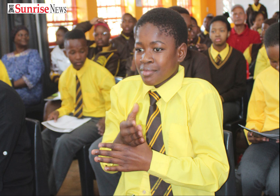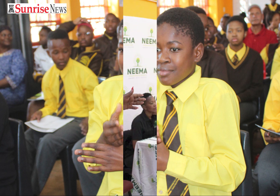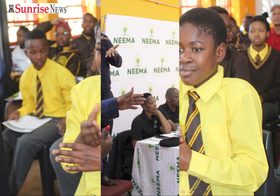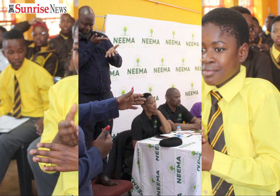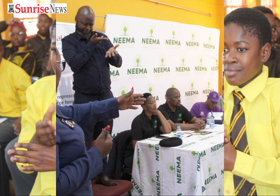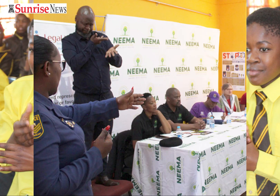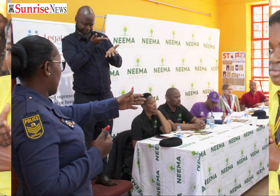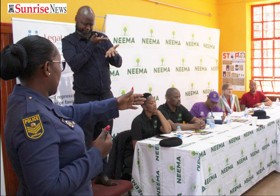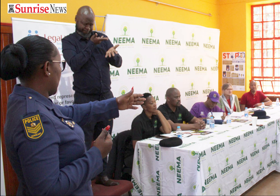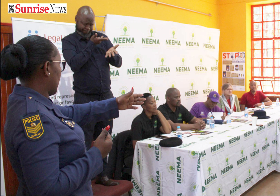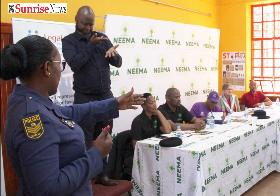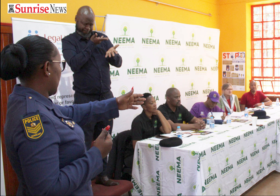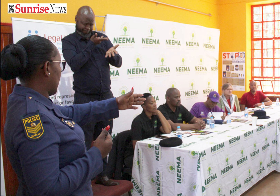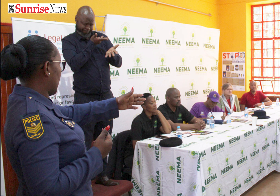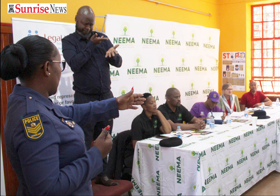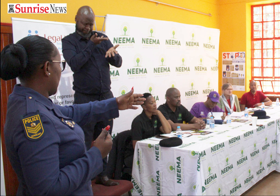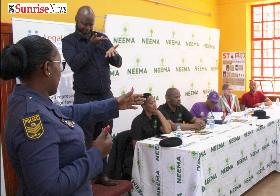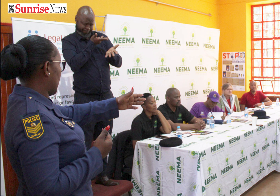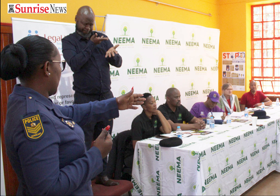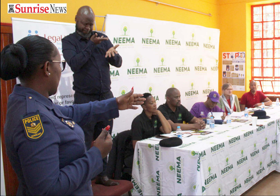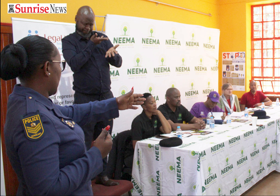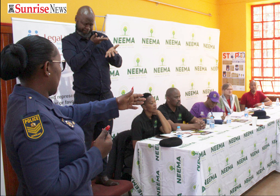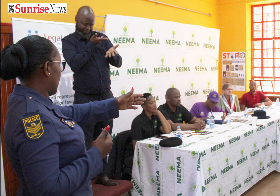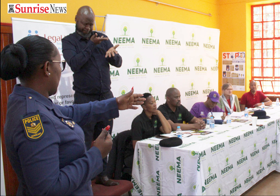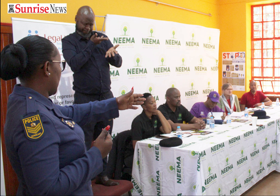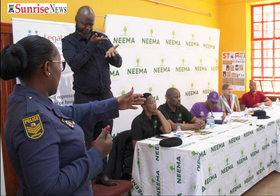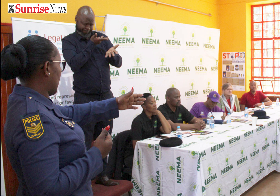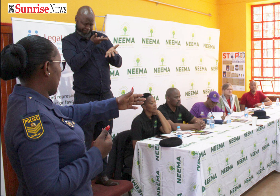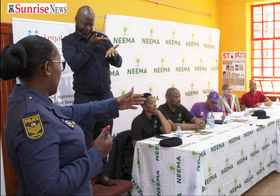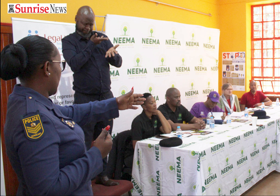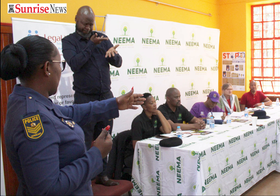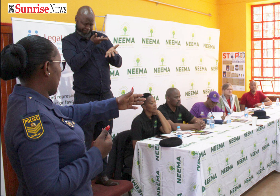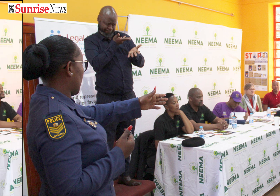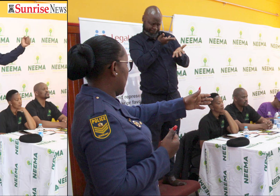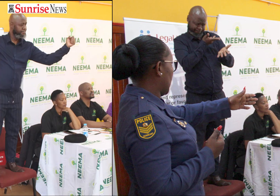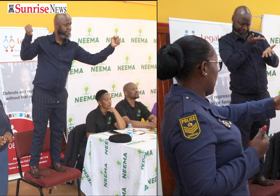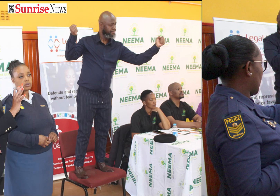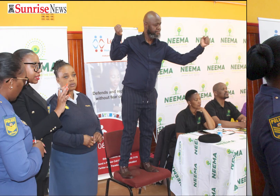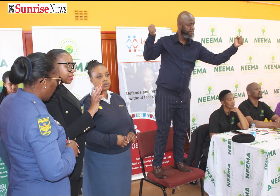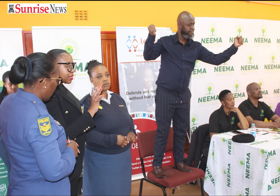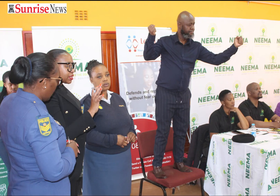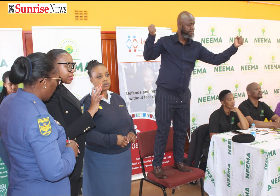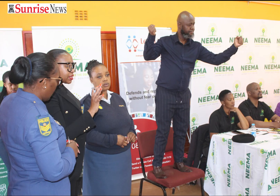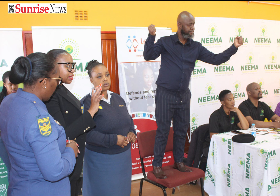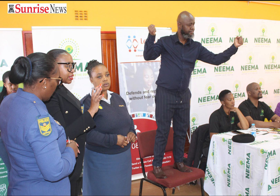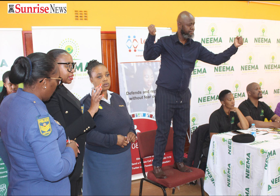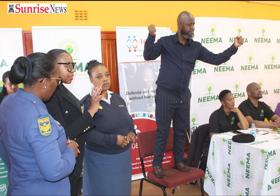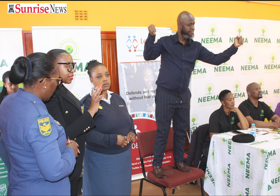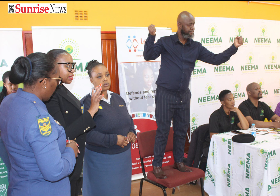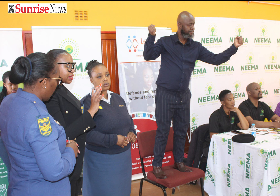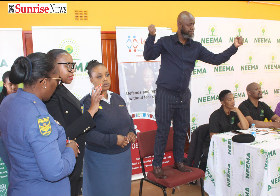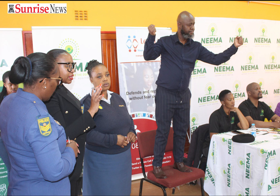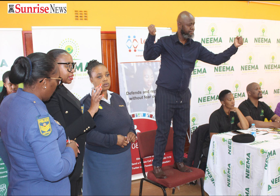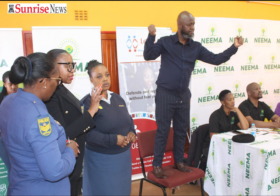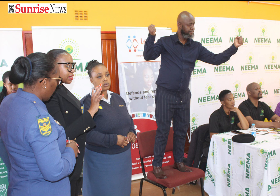to GBV, our services, as from the end of May, will be 24 hours. So meaning that you'll be able to get hold